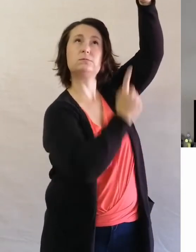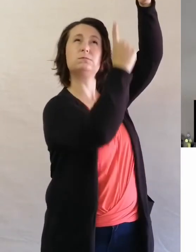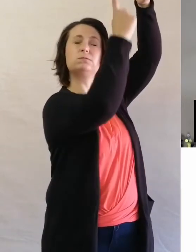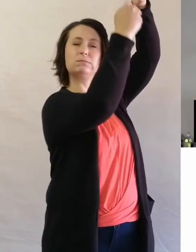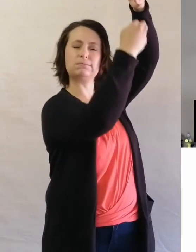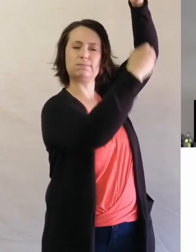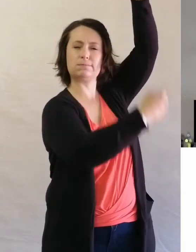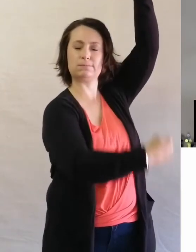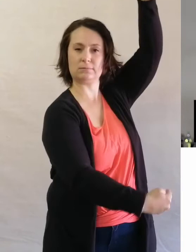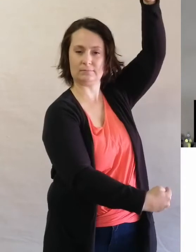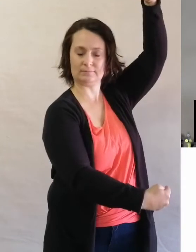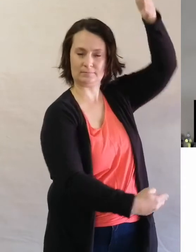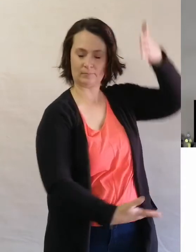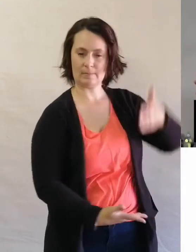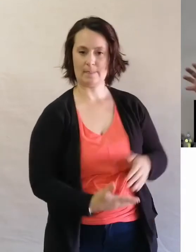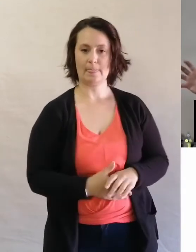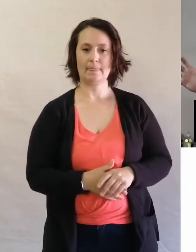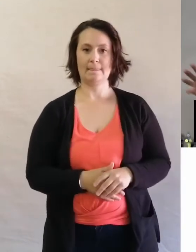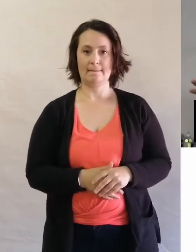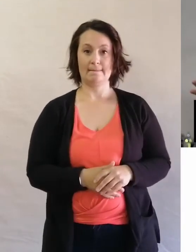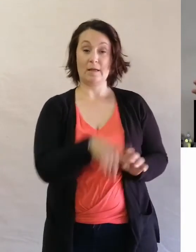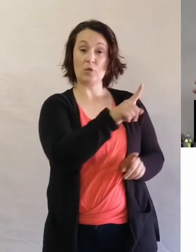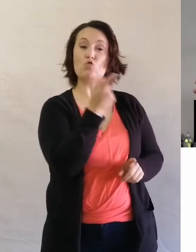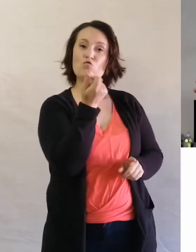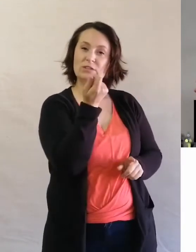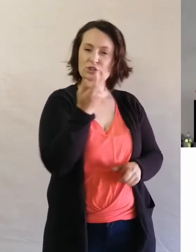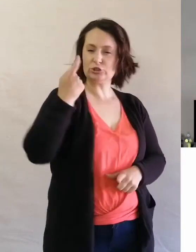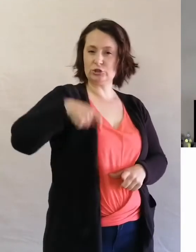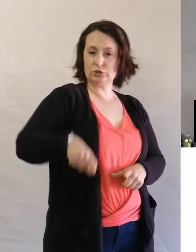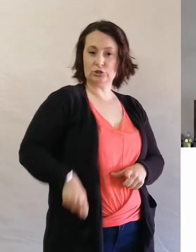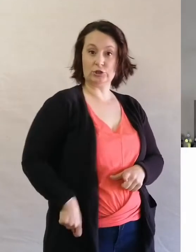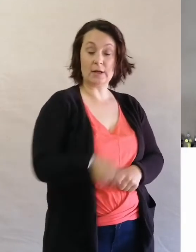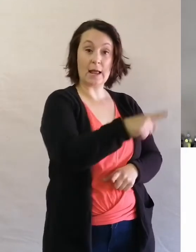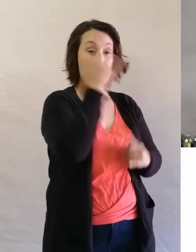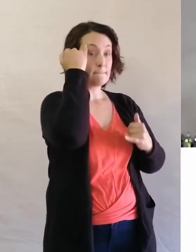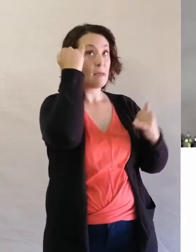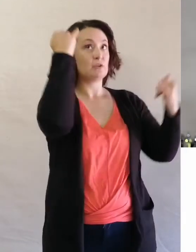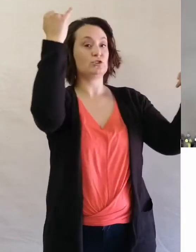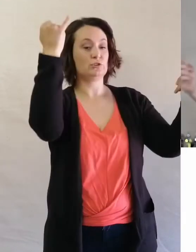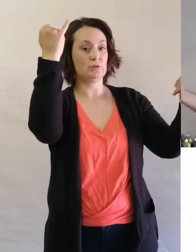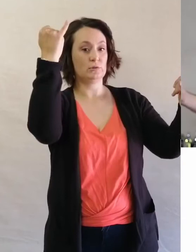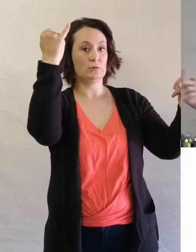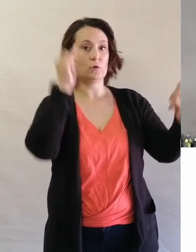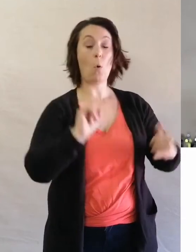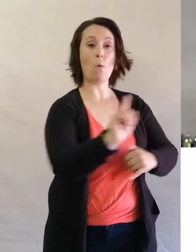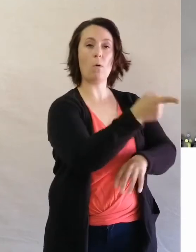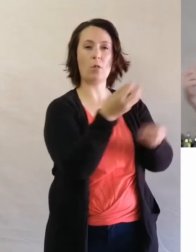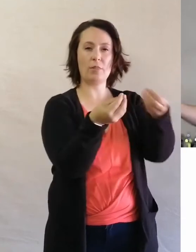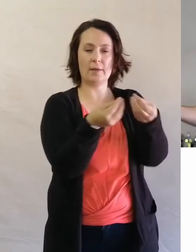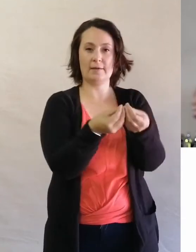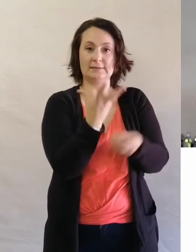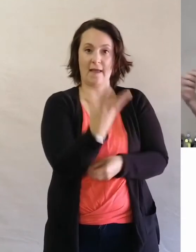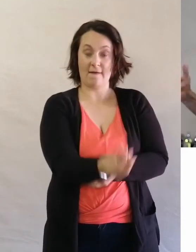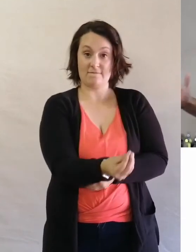amazing? Solomon says, these rich dudes, imagine that all the stuff that is